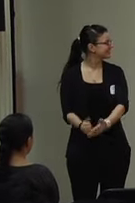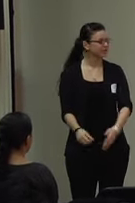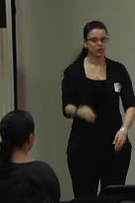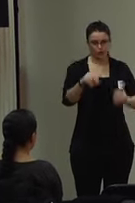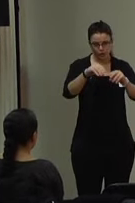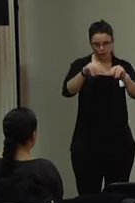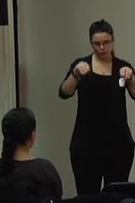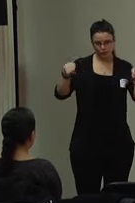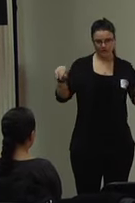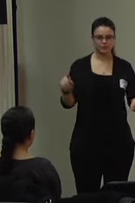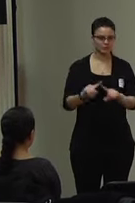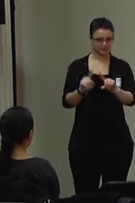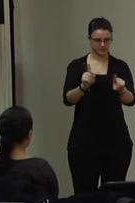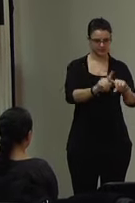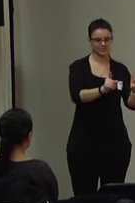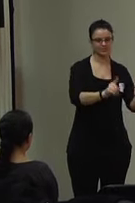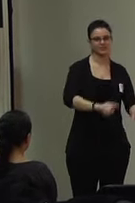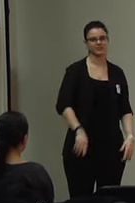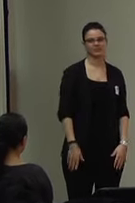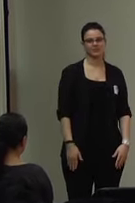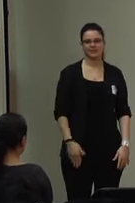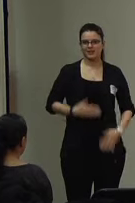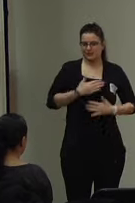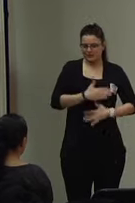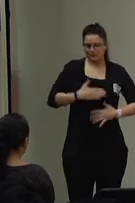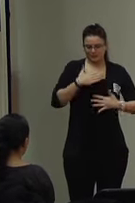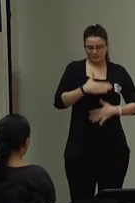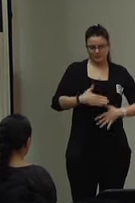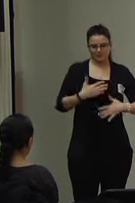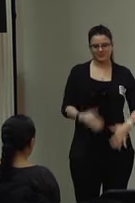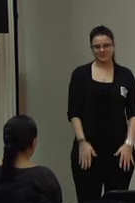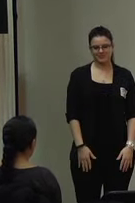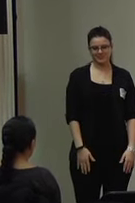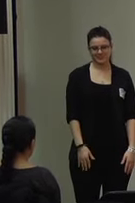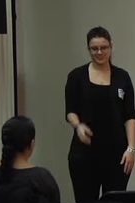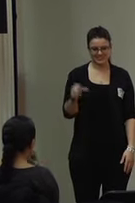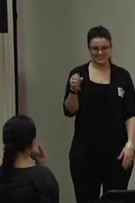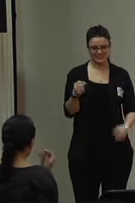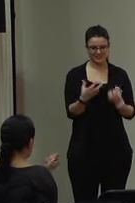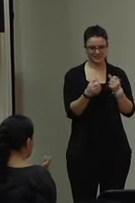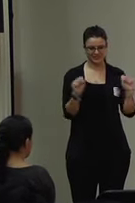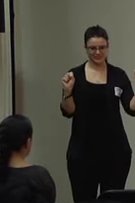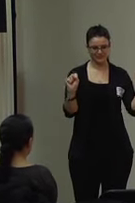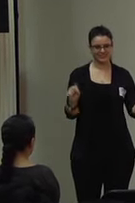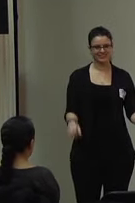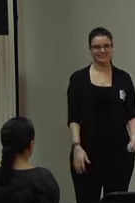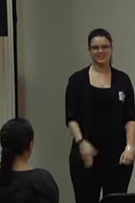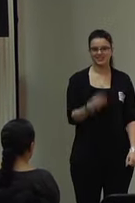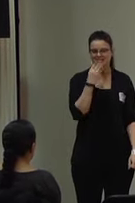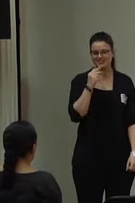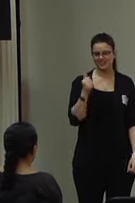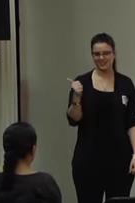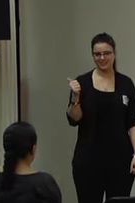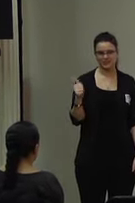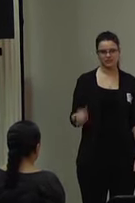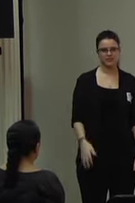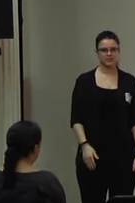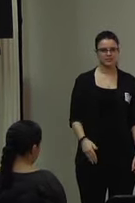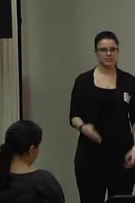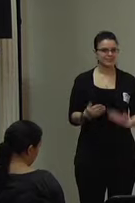non-dairy products that you'll see in most stores are So Delicious Dairy Free. That's a product that I absolutely love. It made my transition to vegan very, very